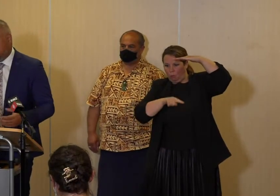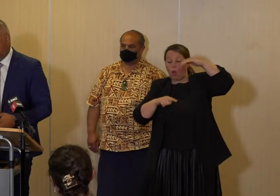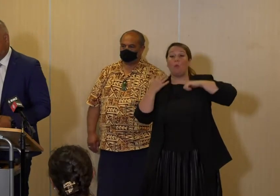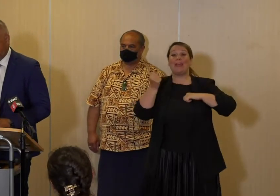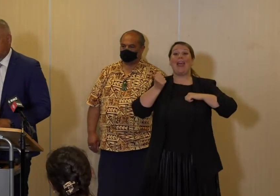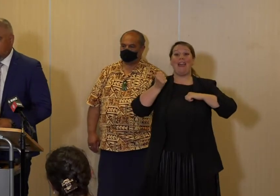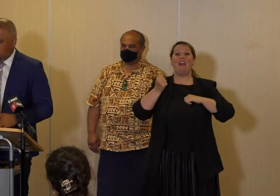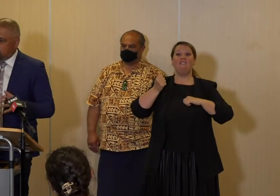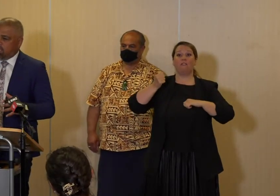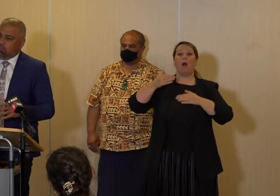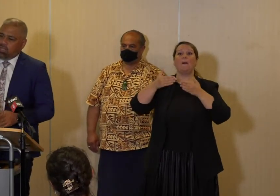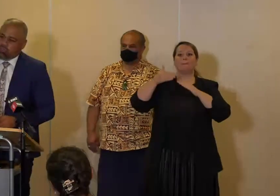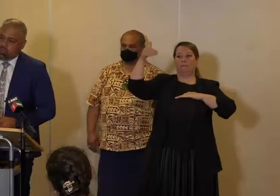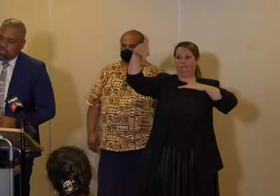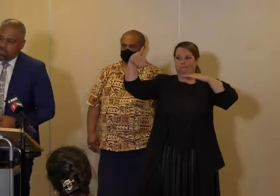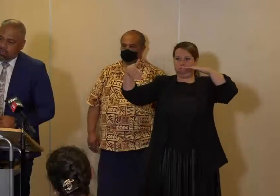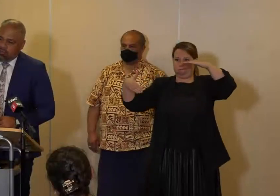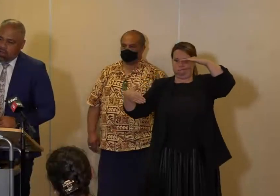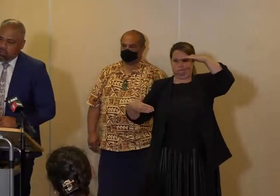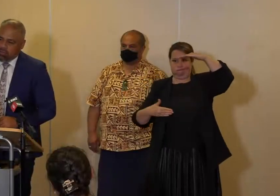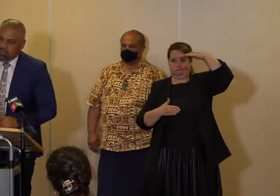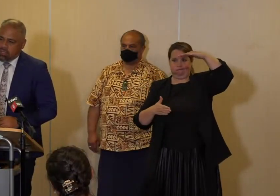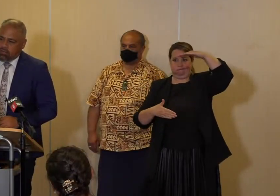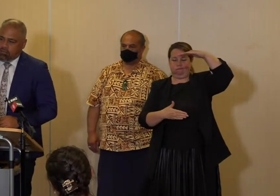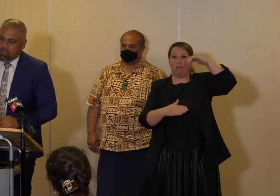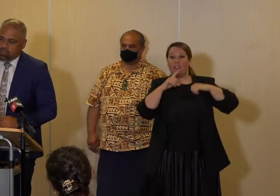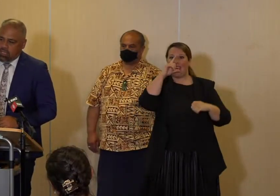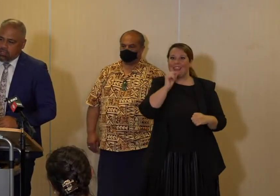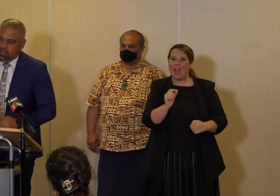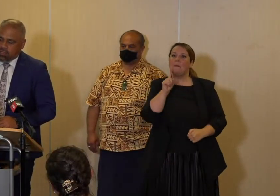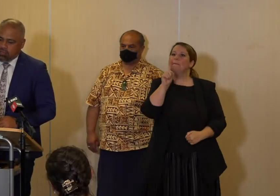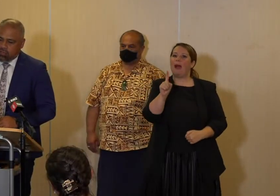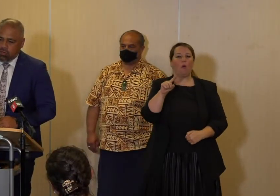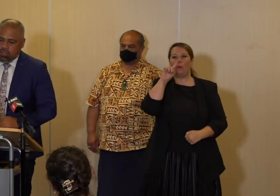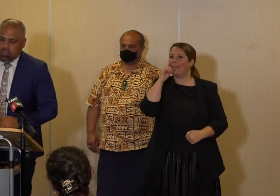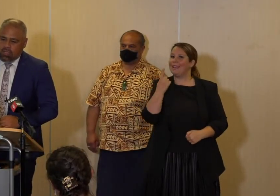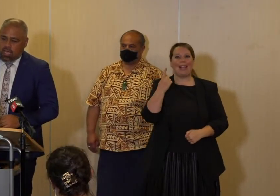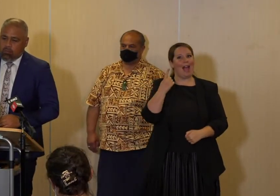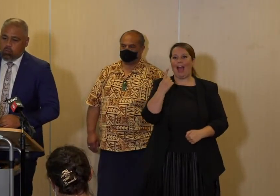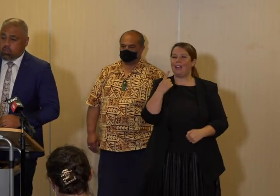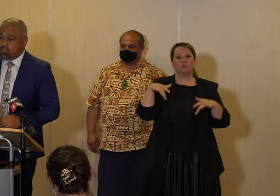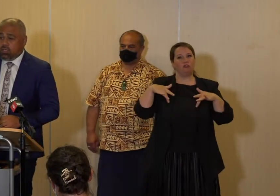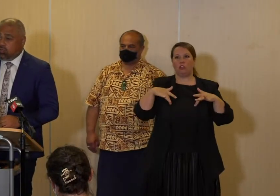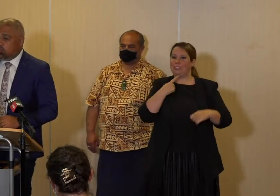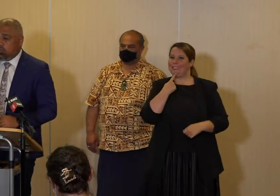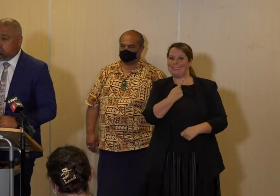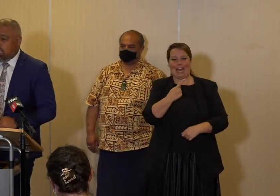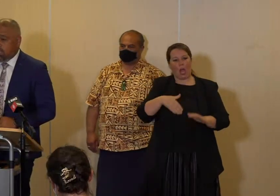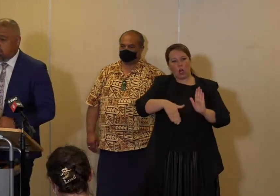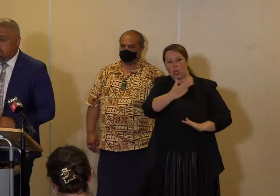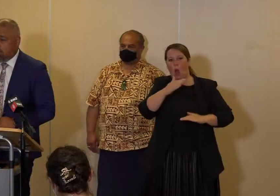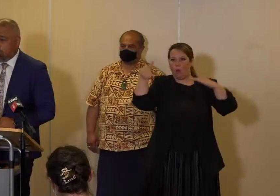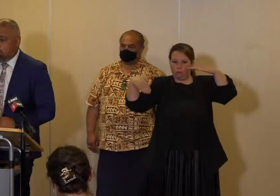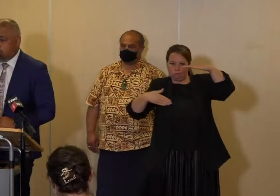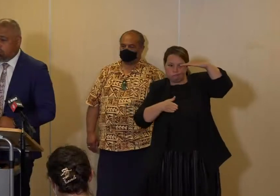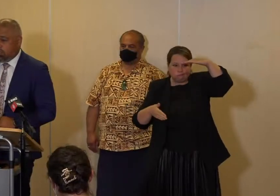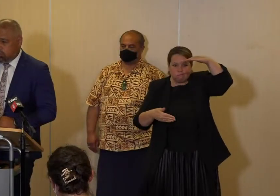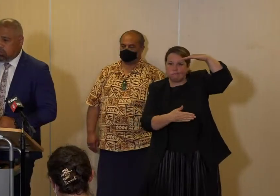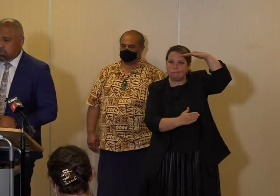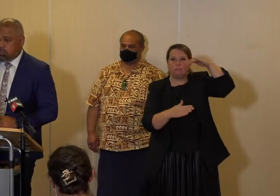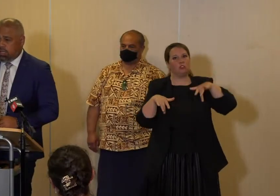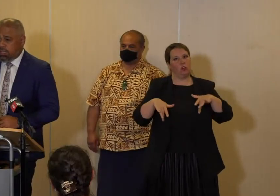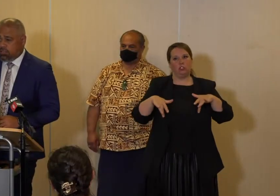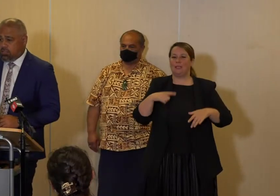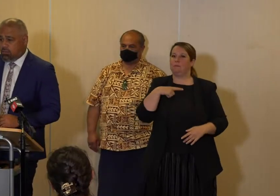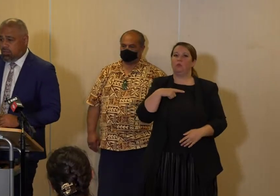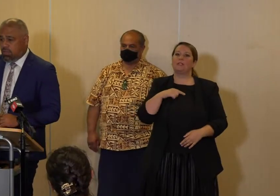able to assist there, but we need to make sure that that environment is safe for us to enter into. We'll continue to stay in